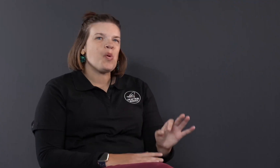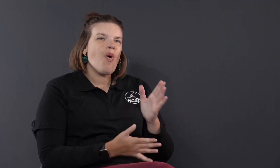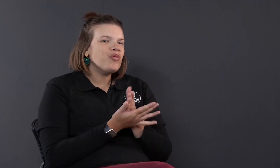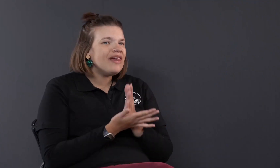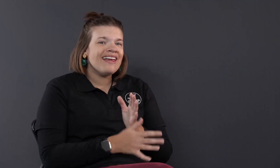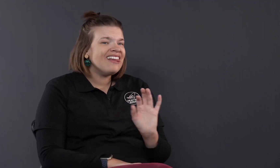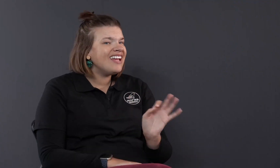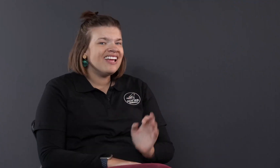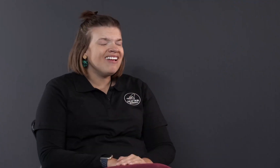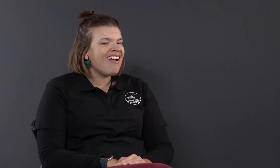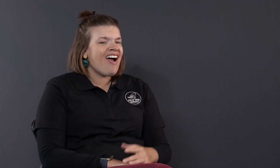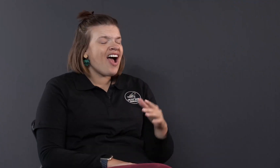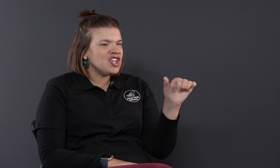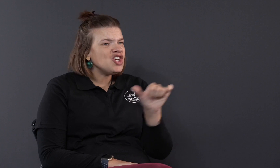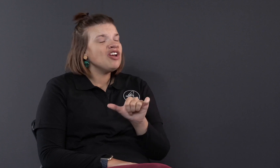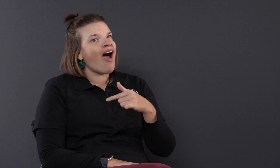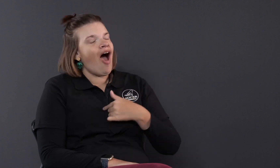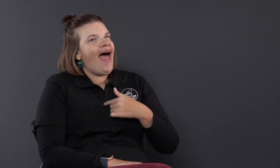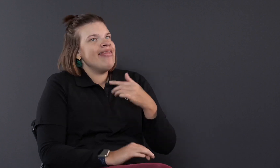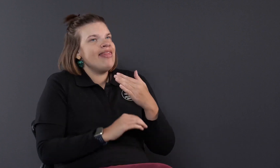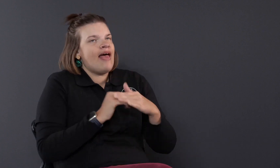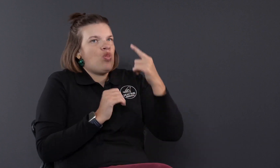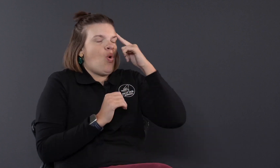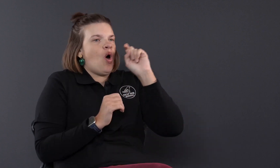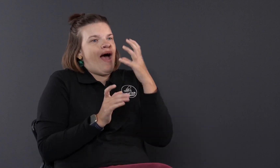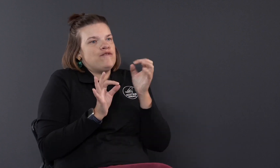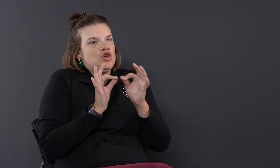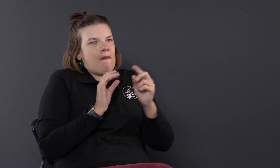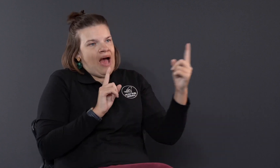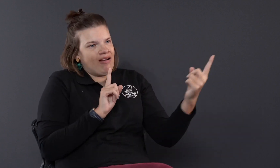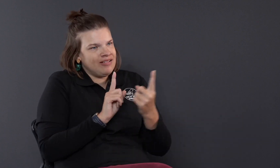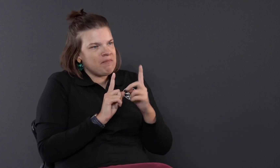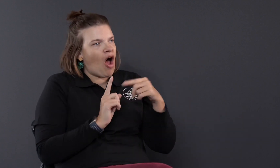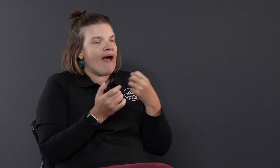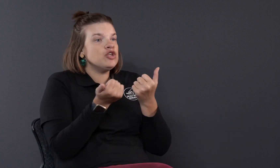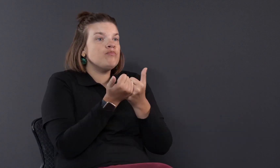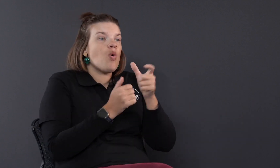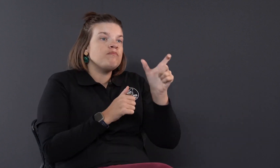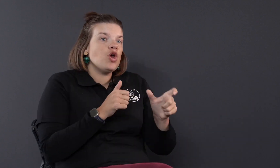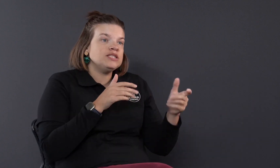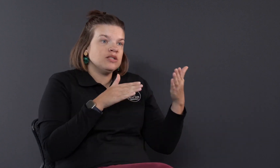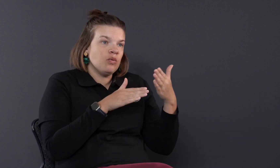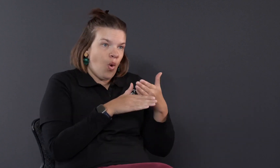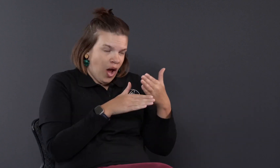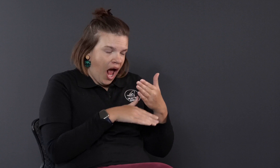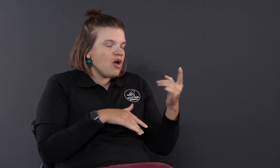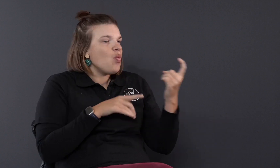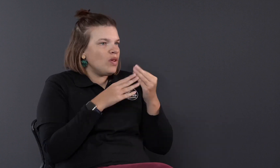Not really, no. I should have, but I didn't think they'd even provide an interpreter. I